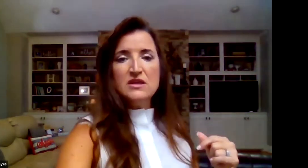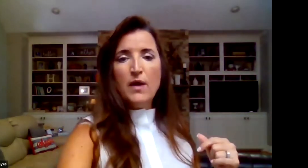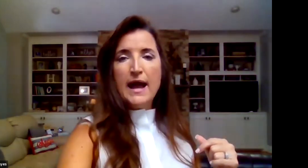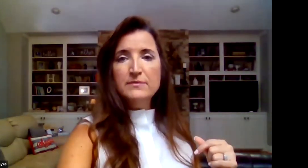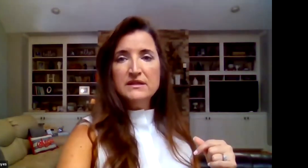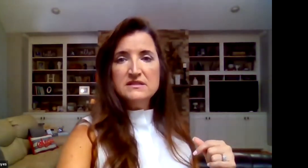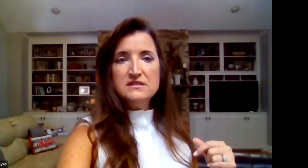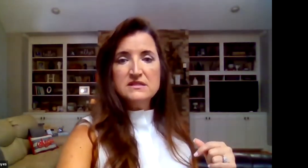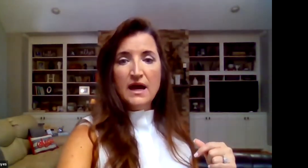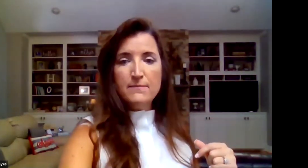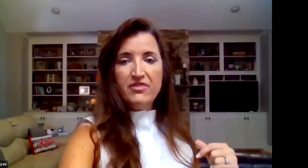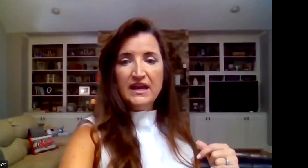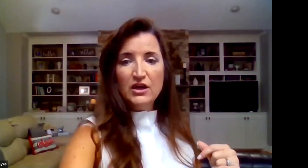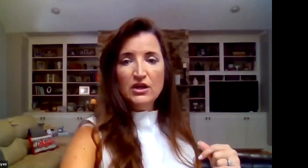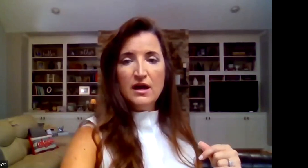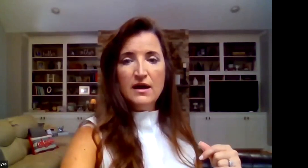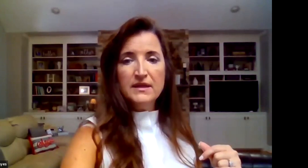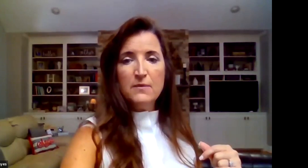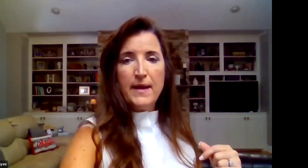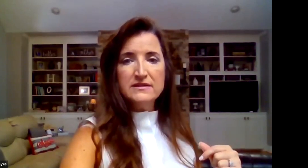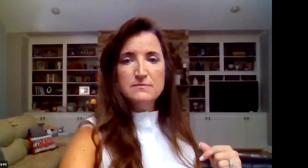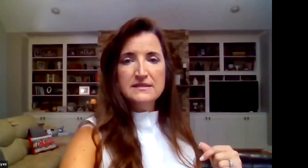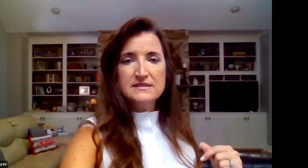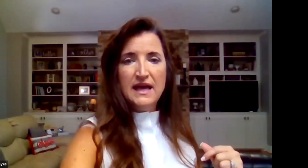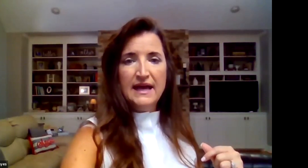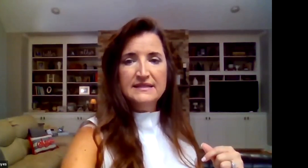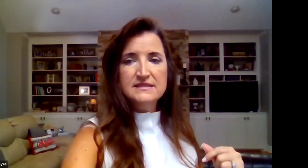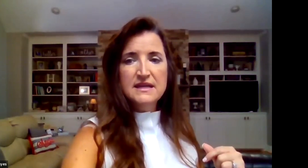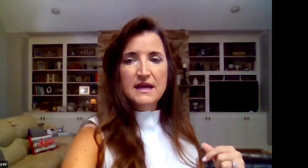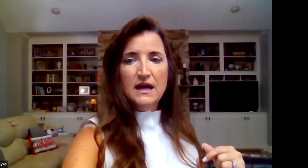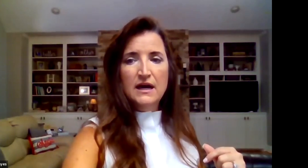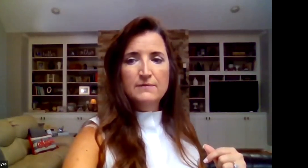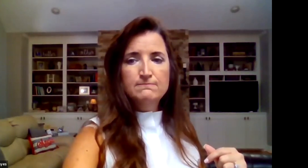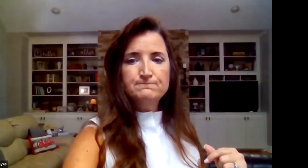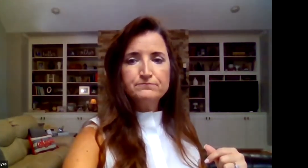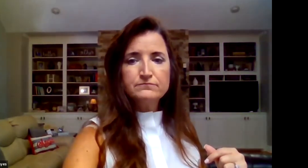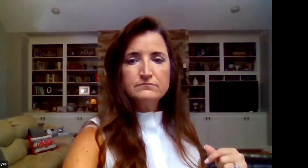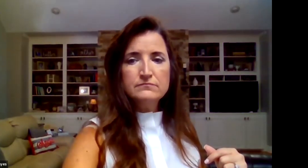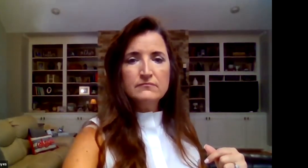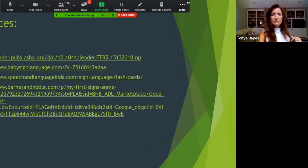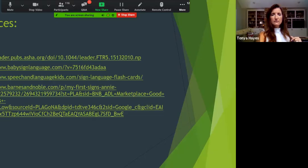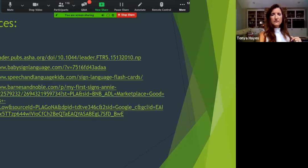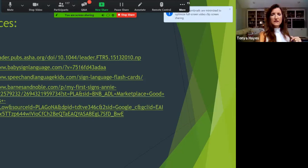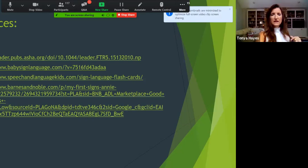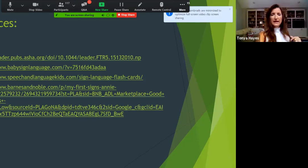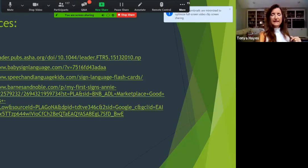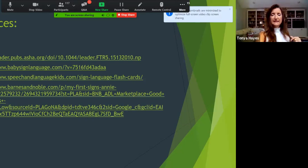minutes. So I'm going to stop there. I'm going to go back to my slides and